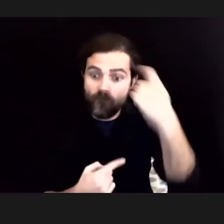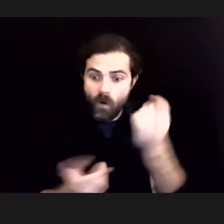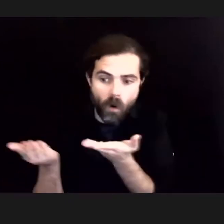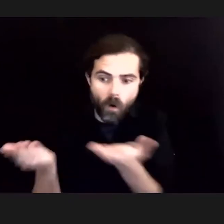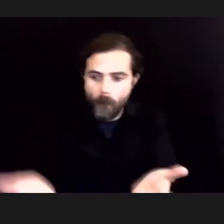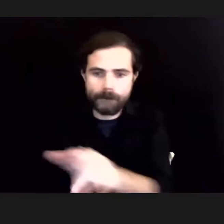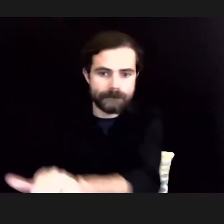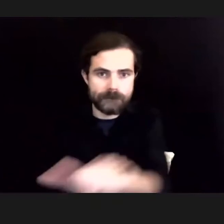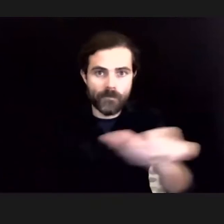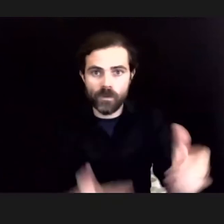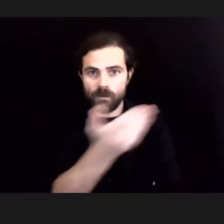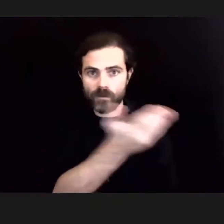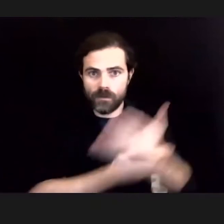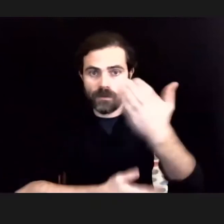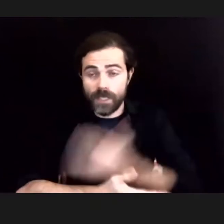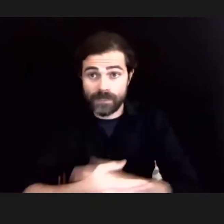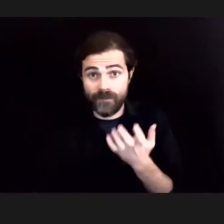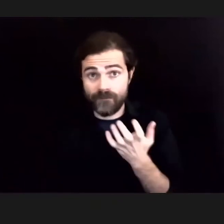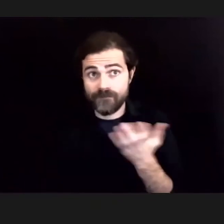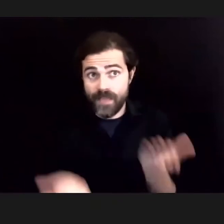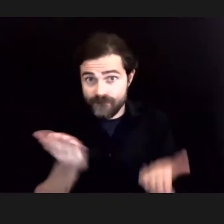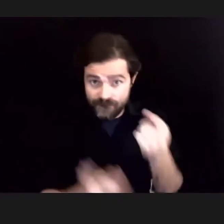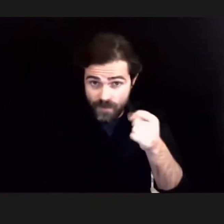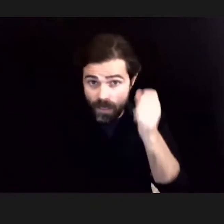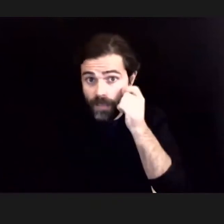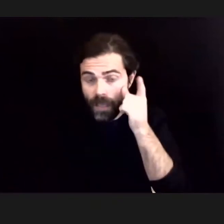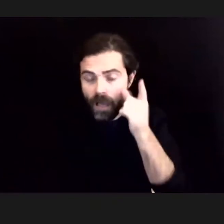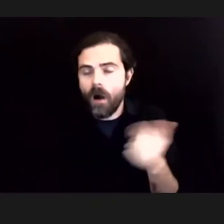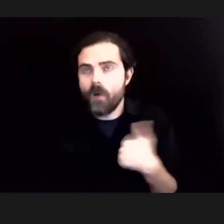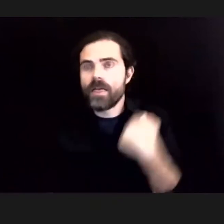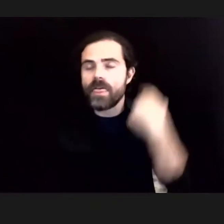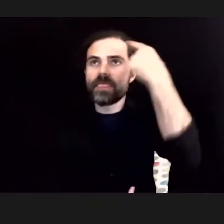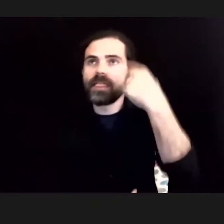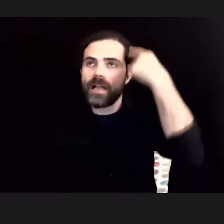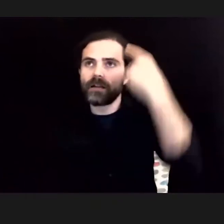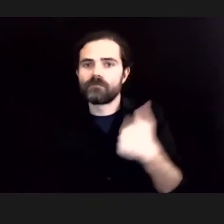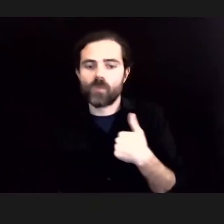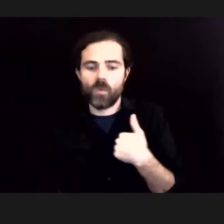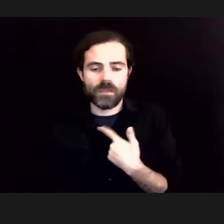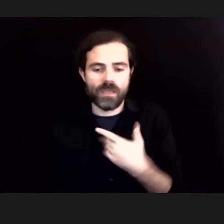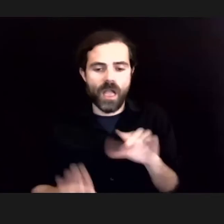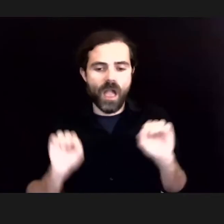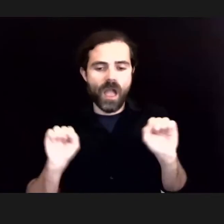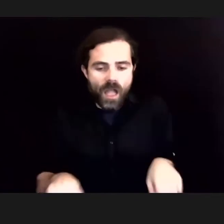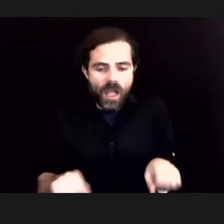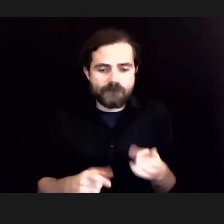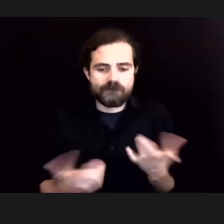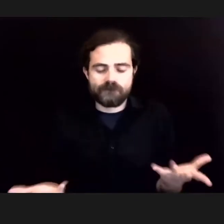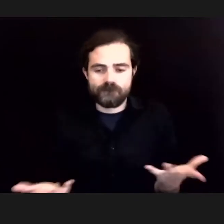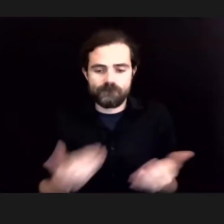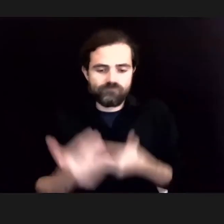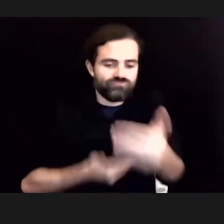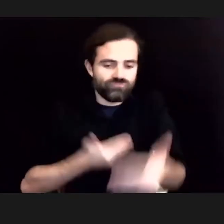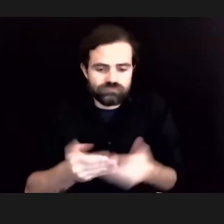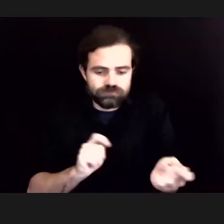be undoubtedly become a valuable and reliable database of solutions and good practices that will serve EASPD